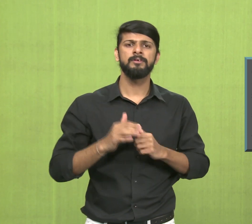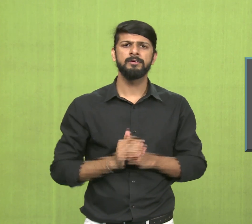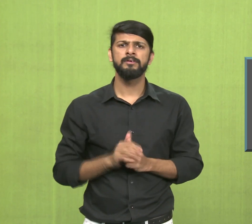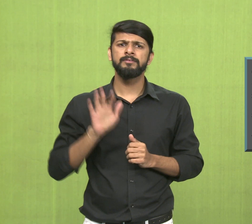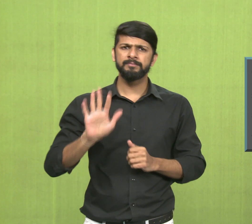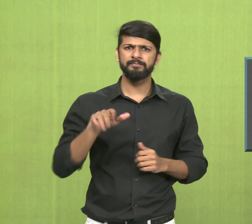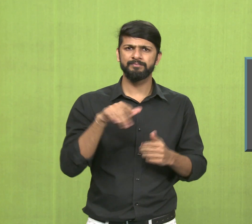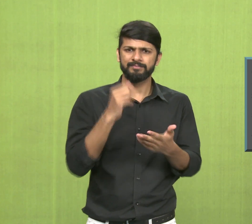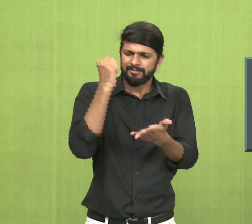Question number 4.